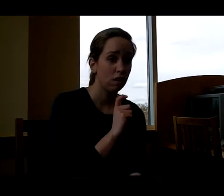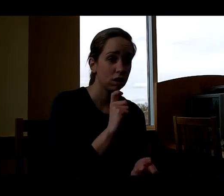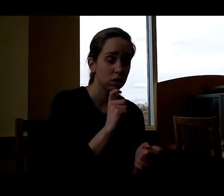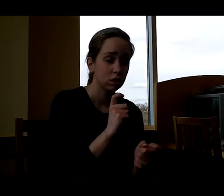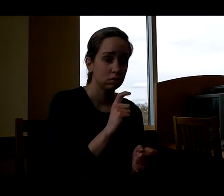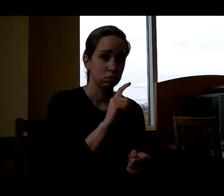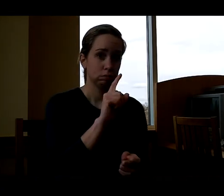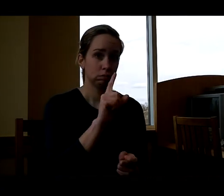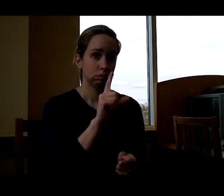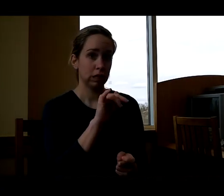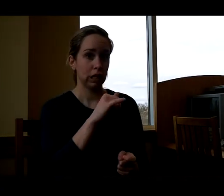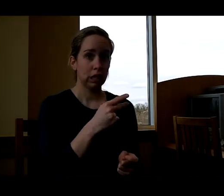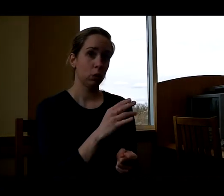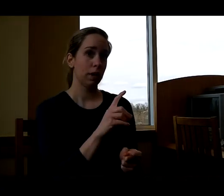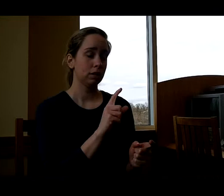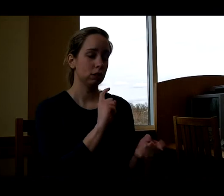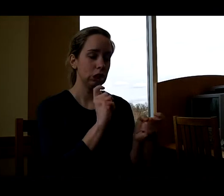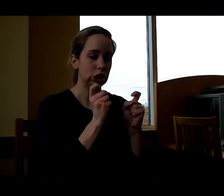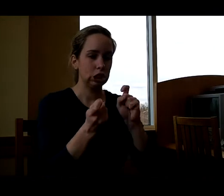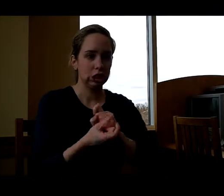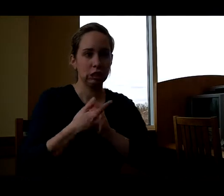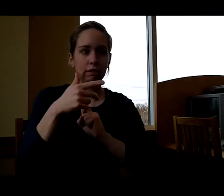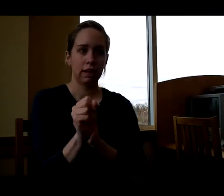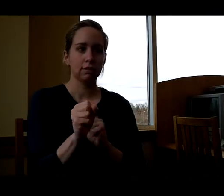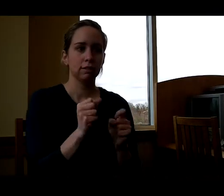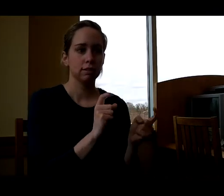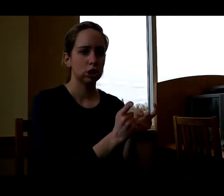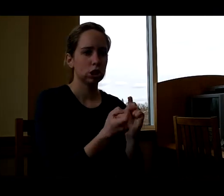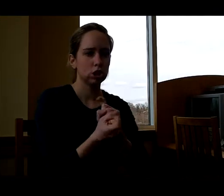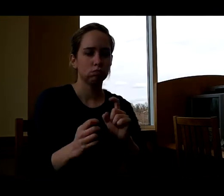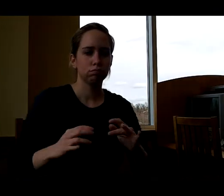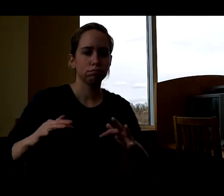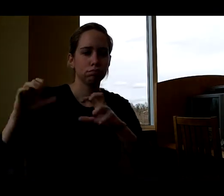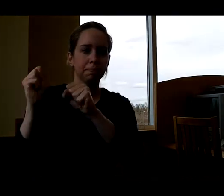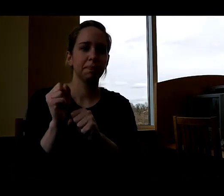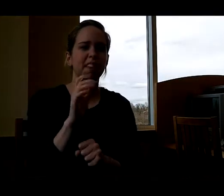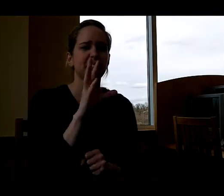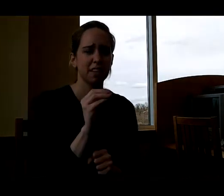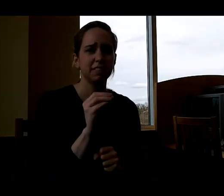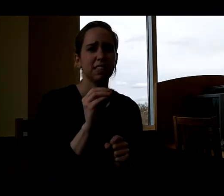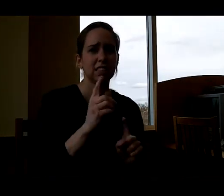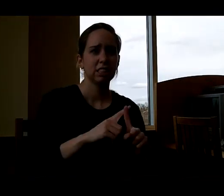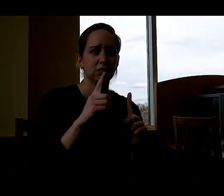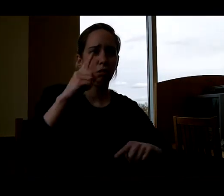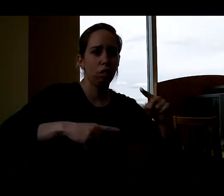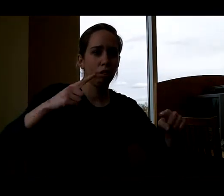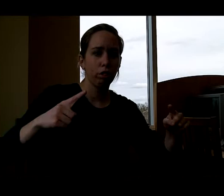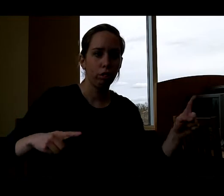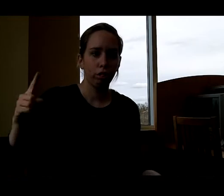gas. And there are probably 50 different variables that can influence the rate of evaporation, and we'll talk